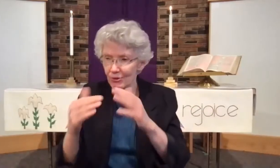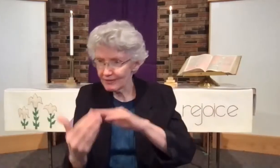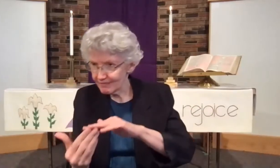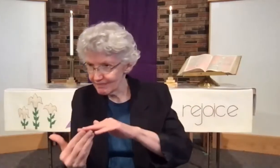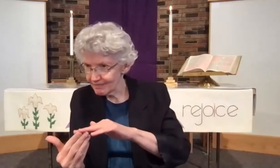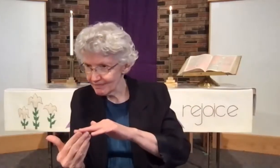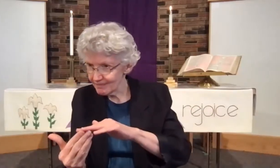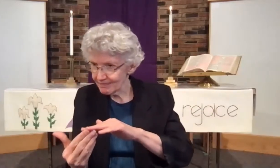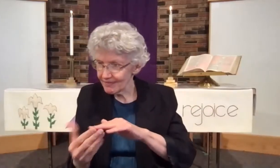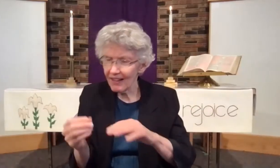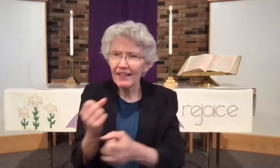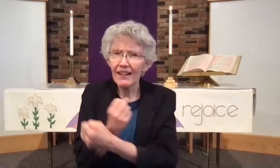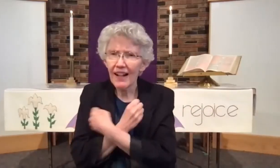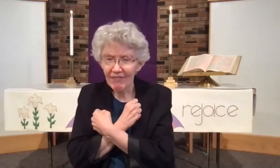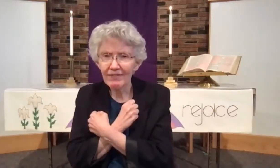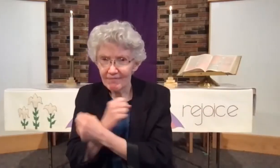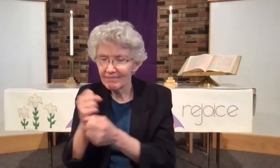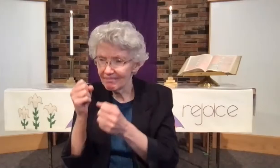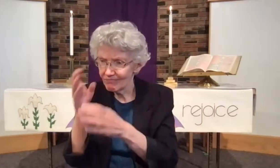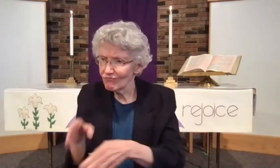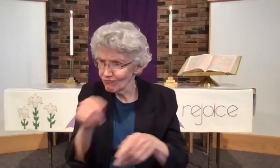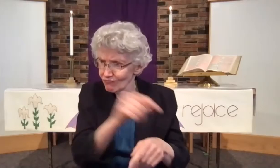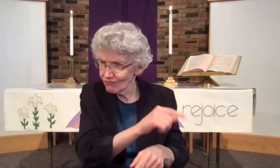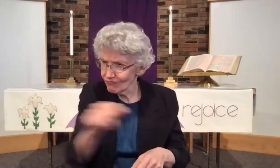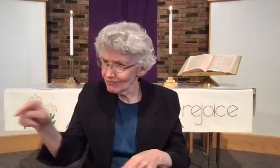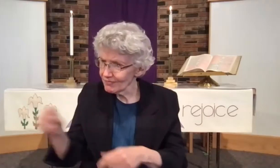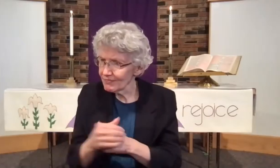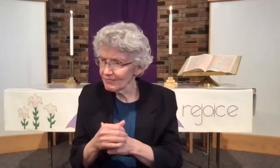with the deaf community and their loved ones.